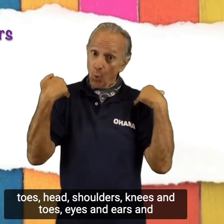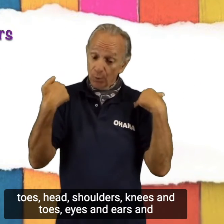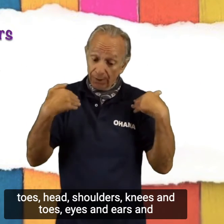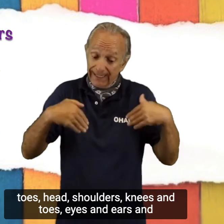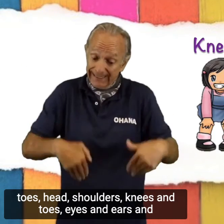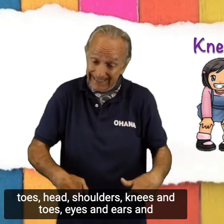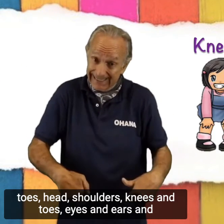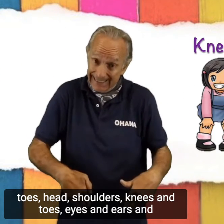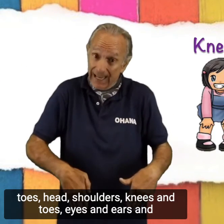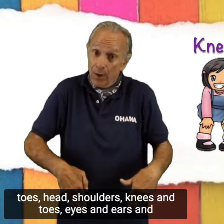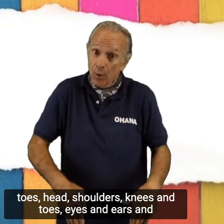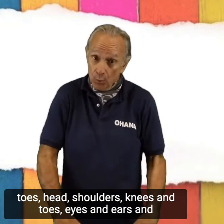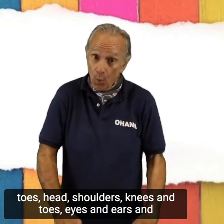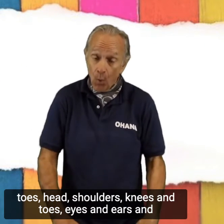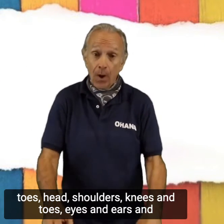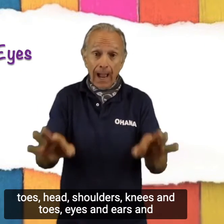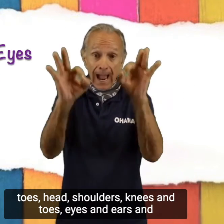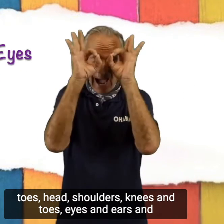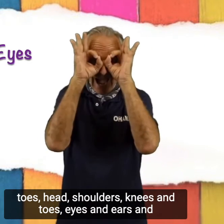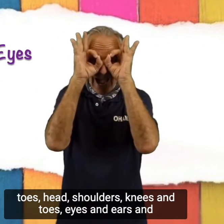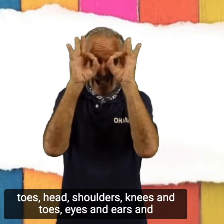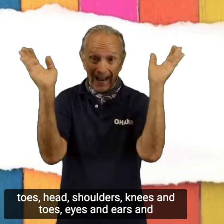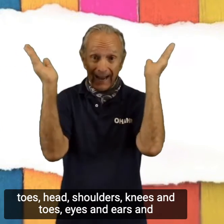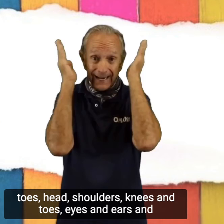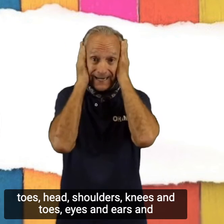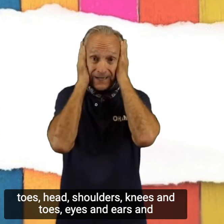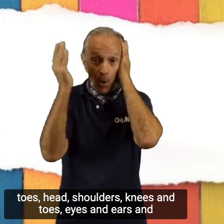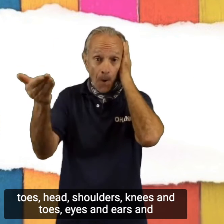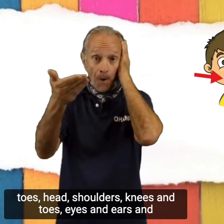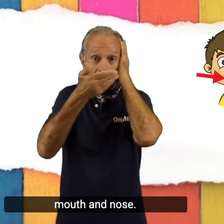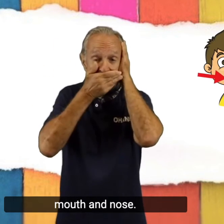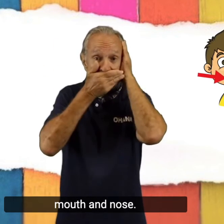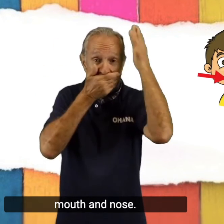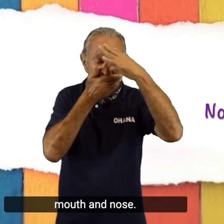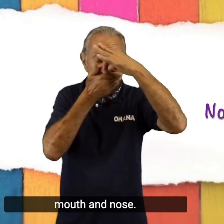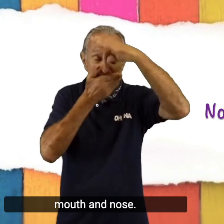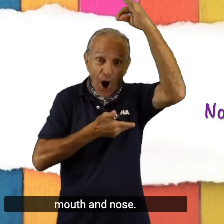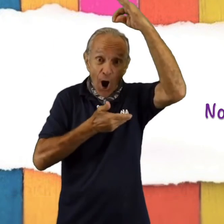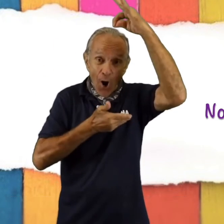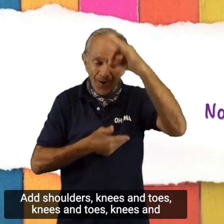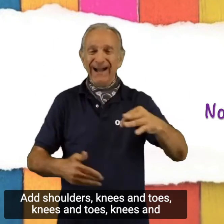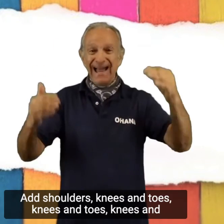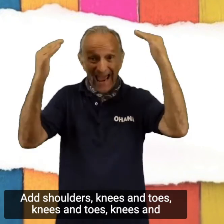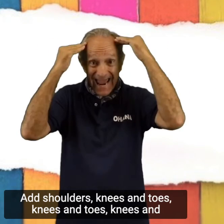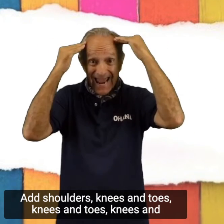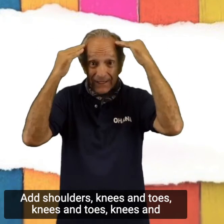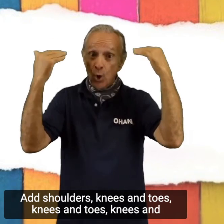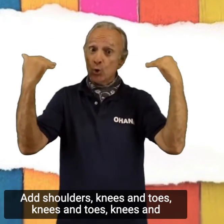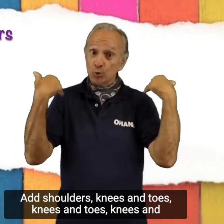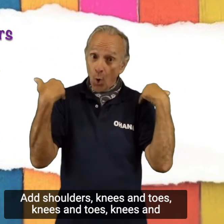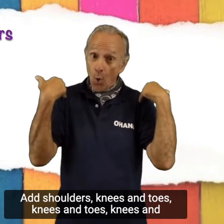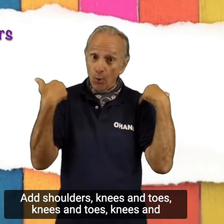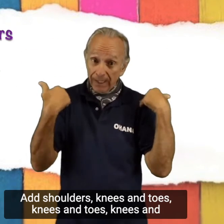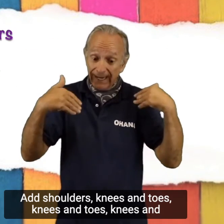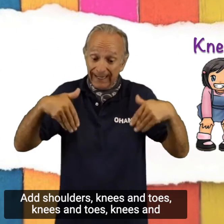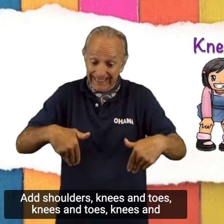shoulders, knees and toes, eyes and ears and mouth and nose, head, shoulders, knees